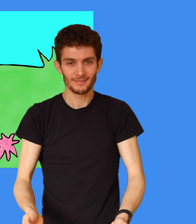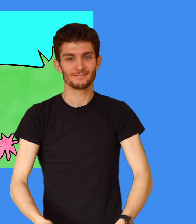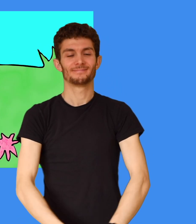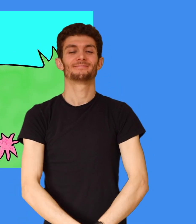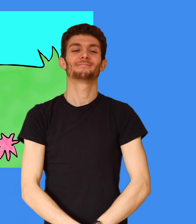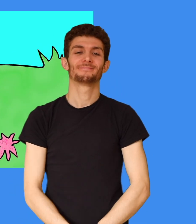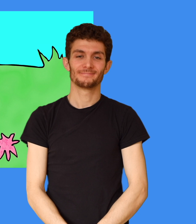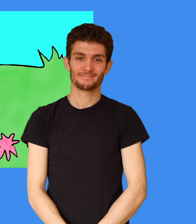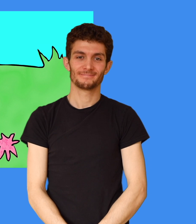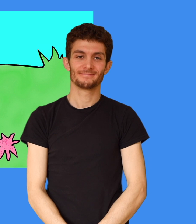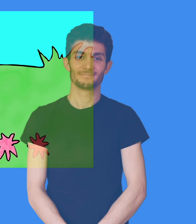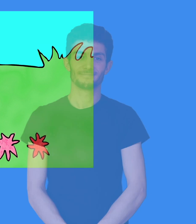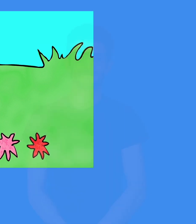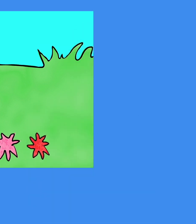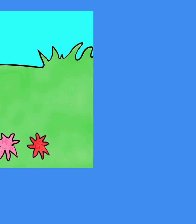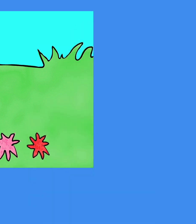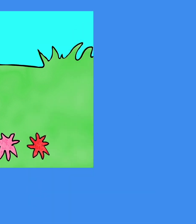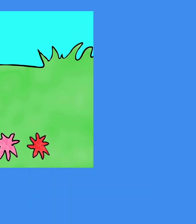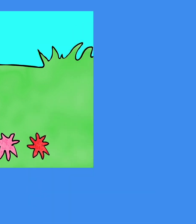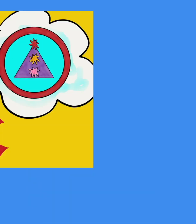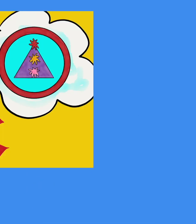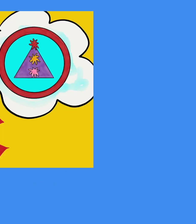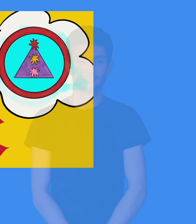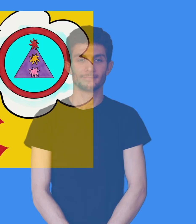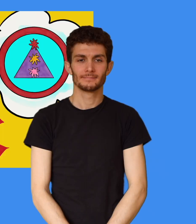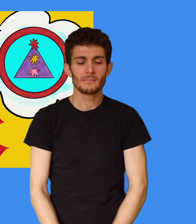all of the pom-poms fell off.